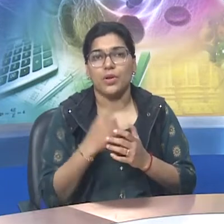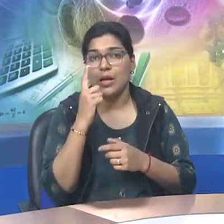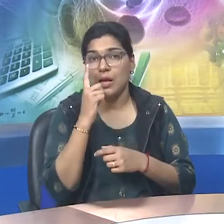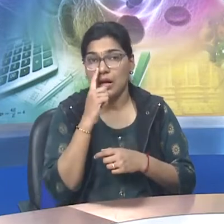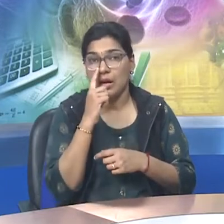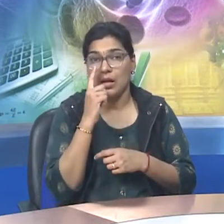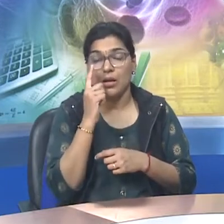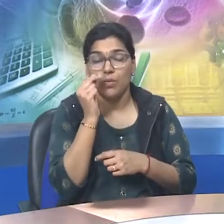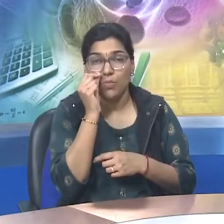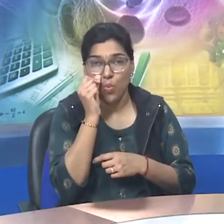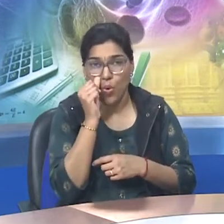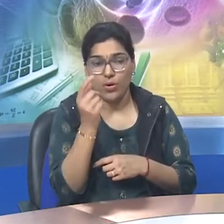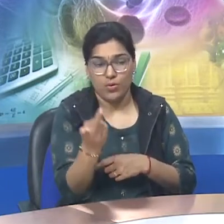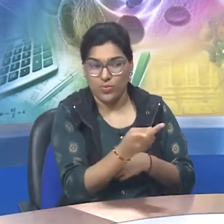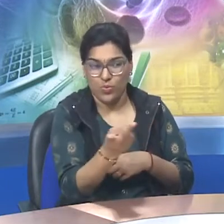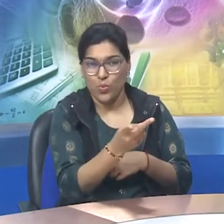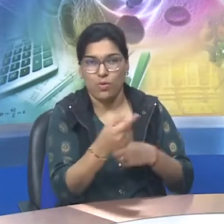fought like cat and dog.